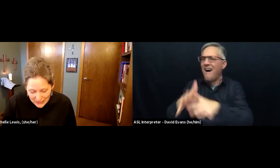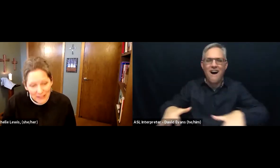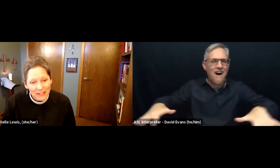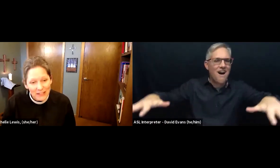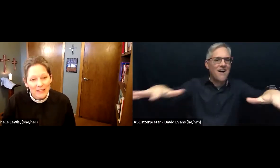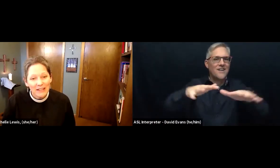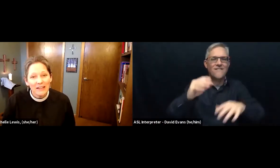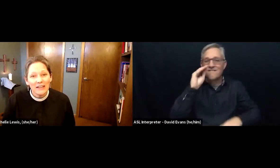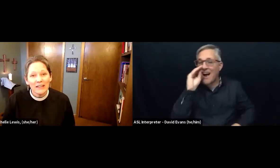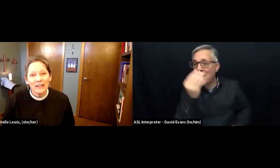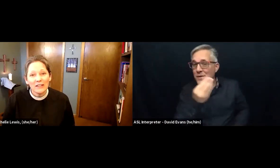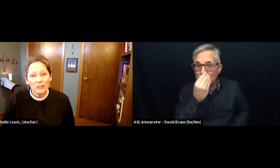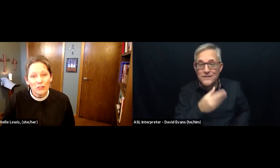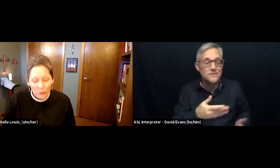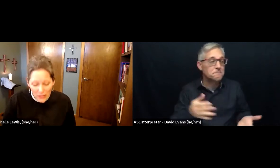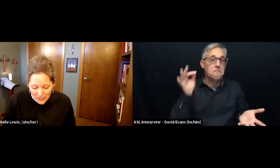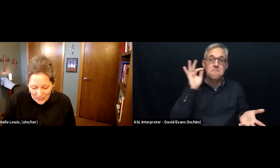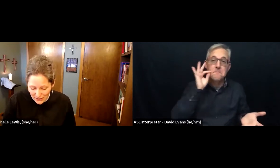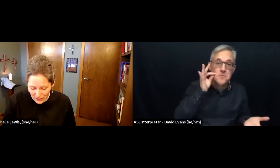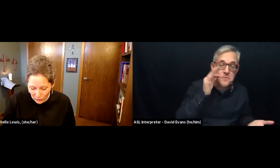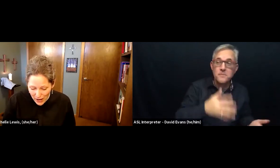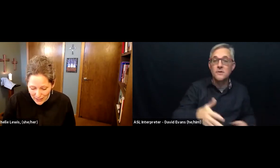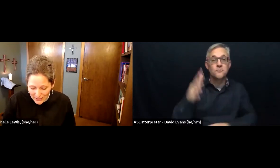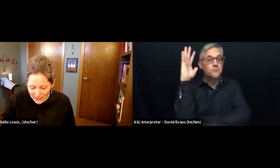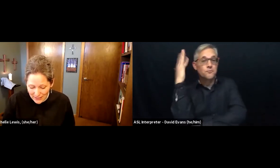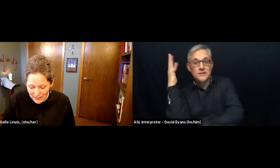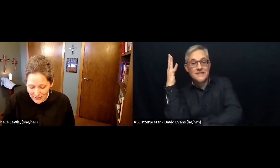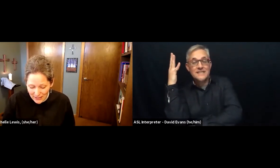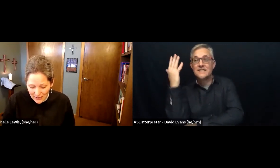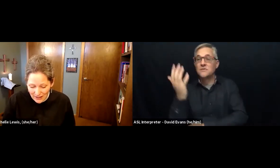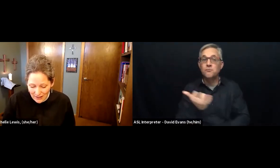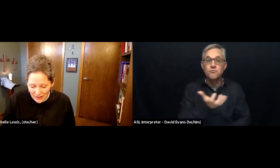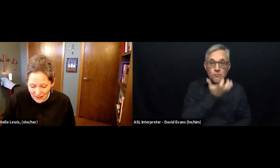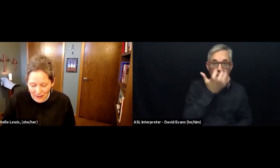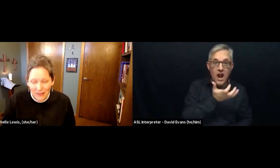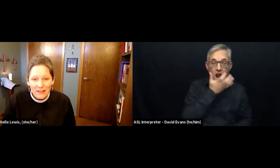fruits, the trees and the grasses,